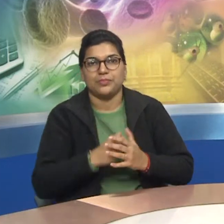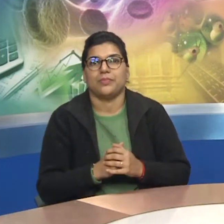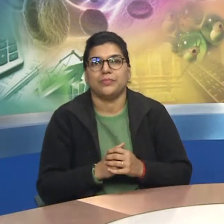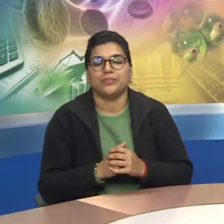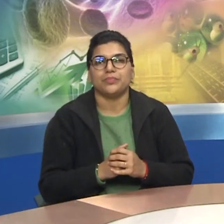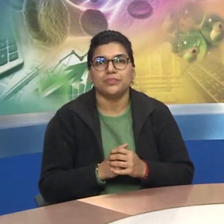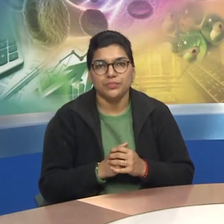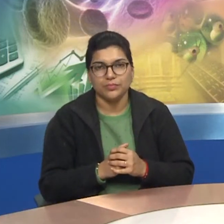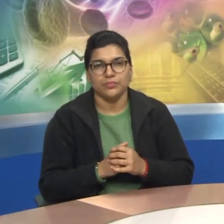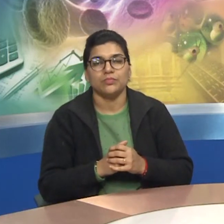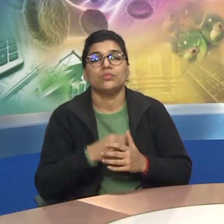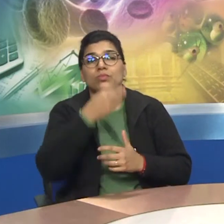you can see the screen.